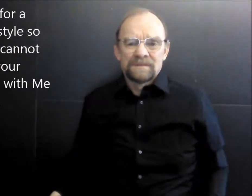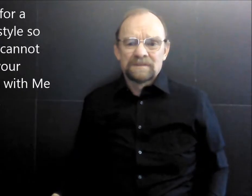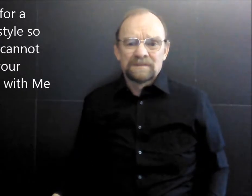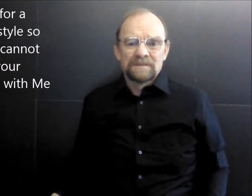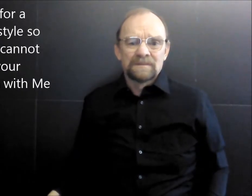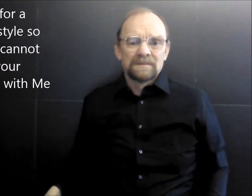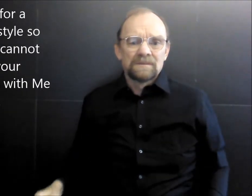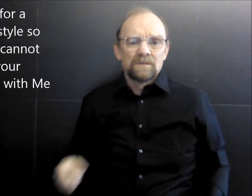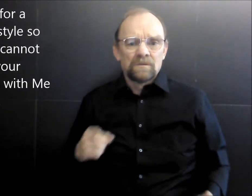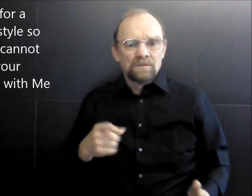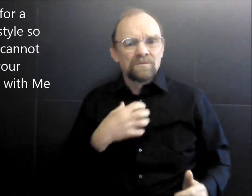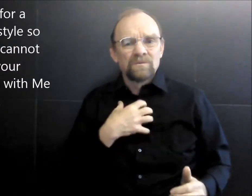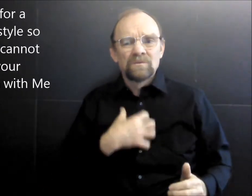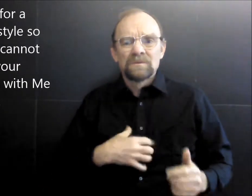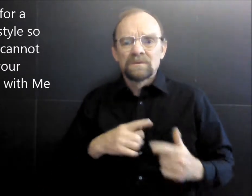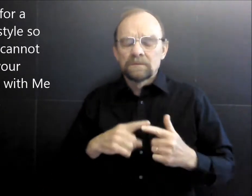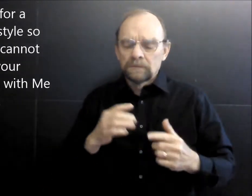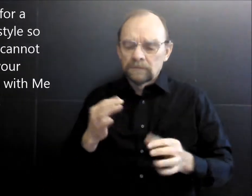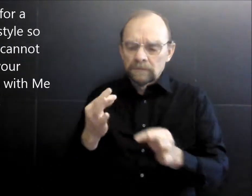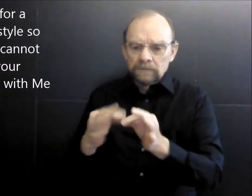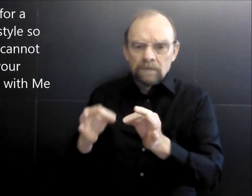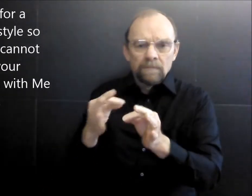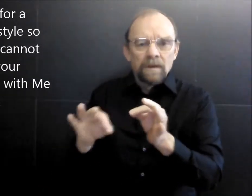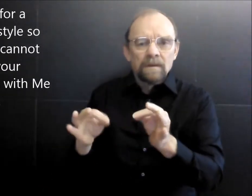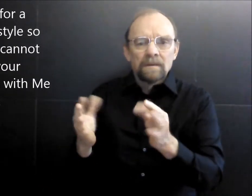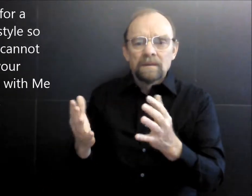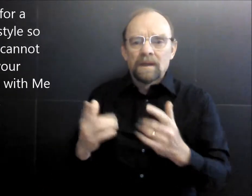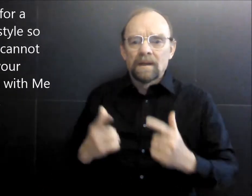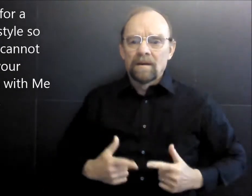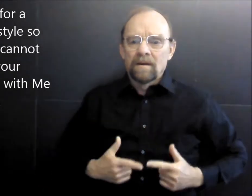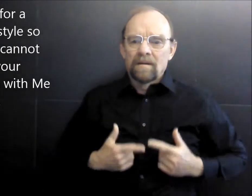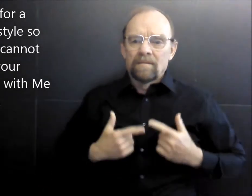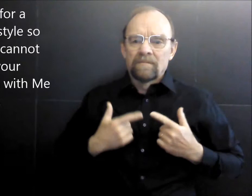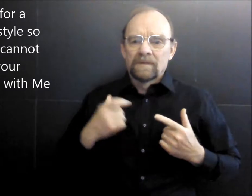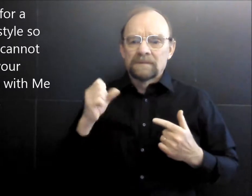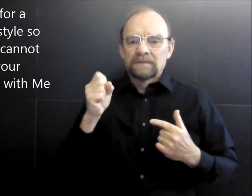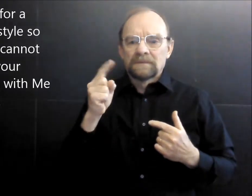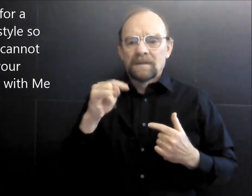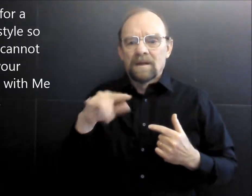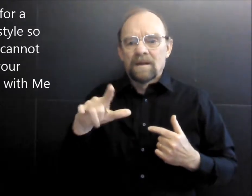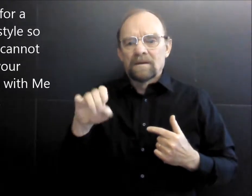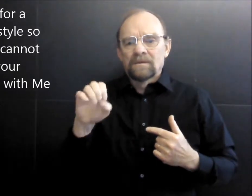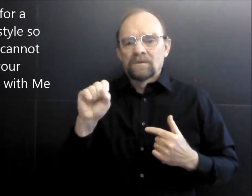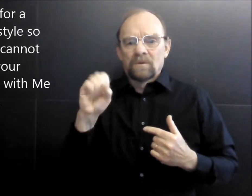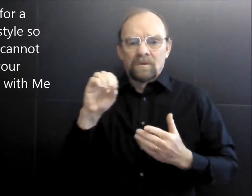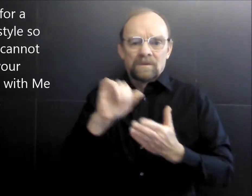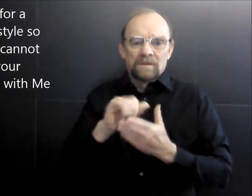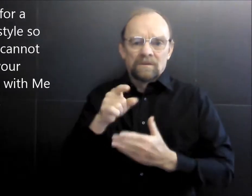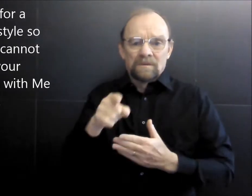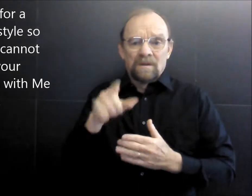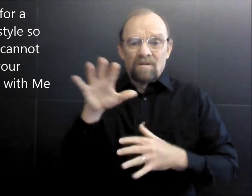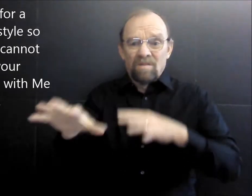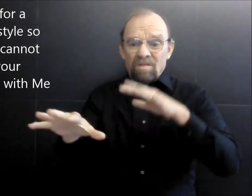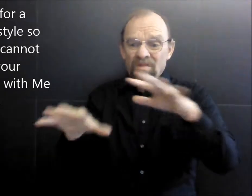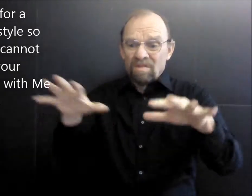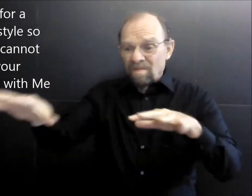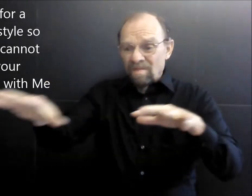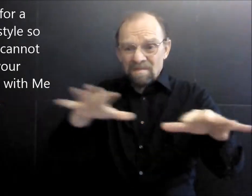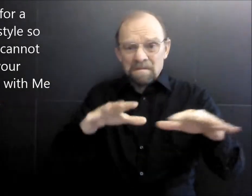You desire for a simplified lifestyle, so that the litter cannot interrupt your communication with